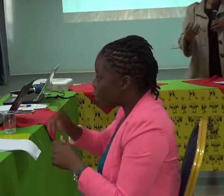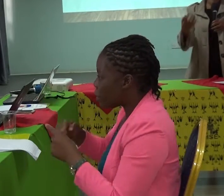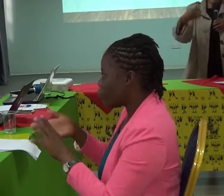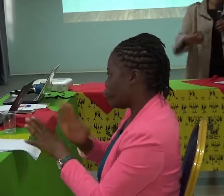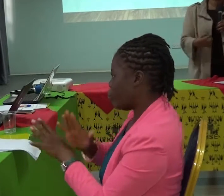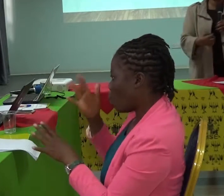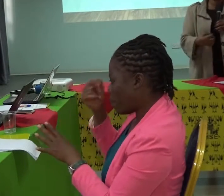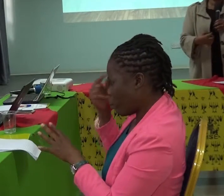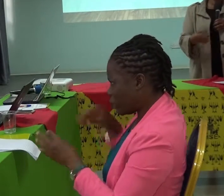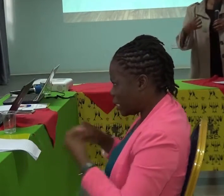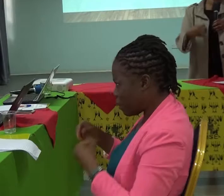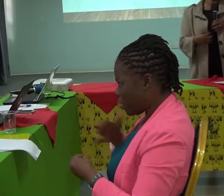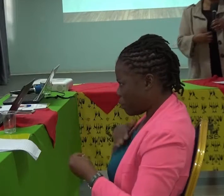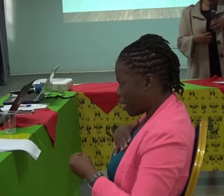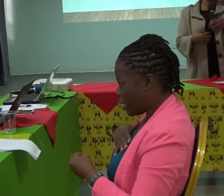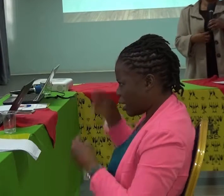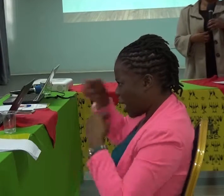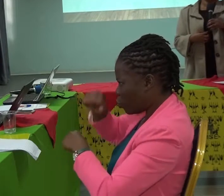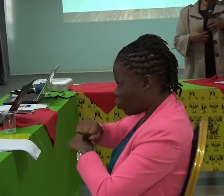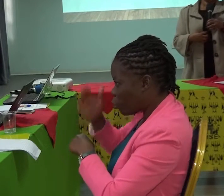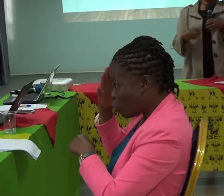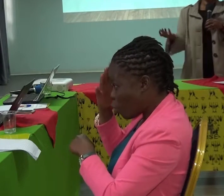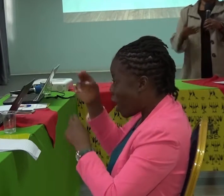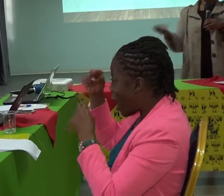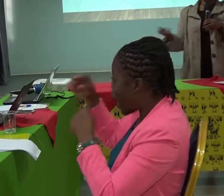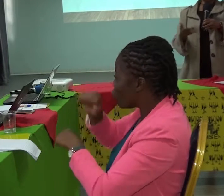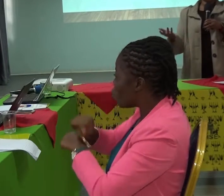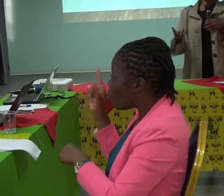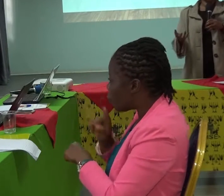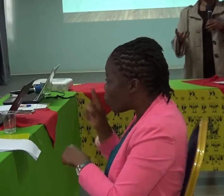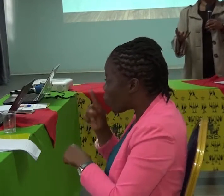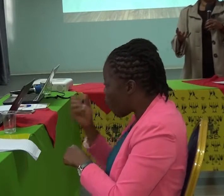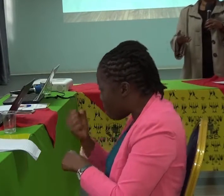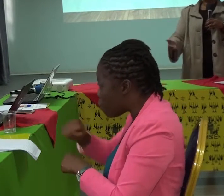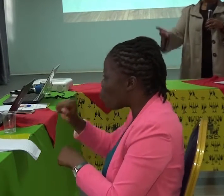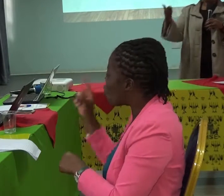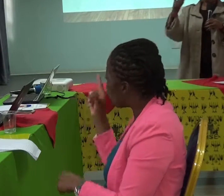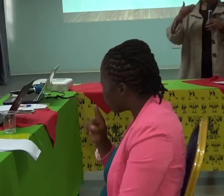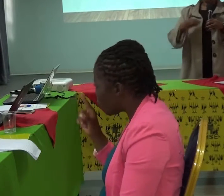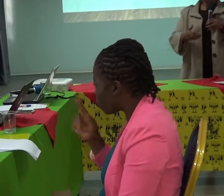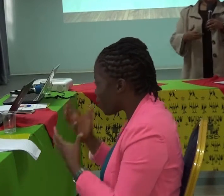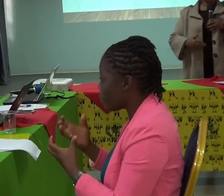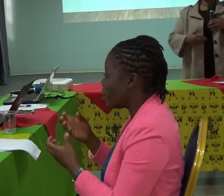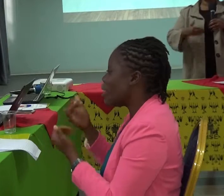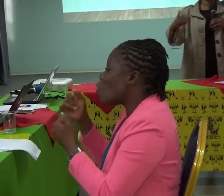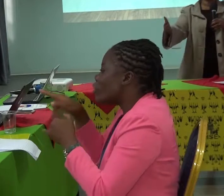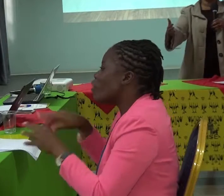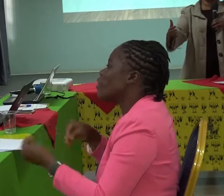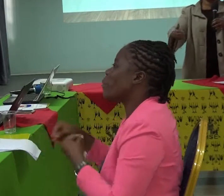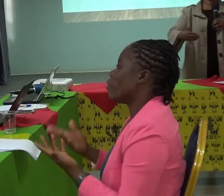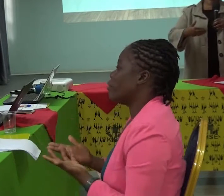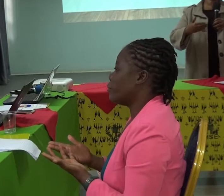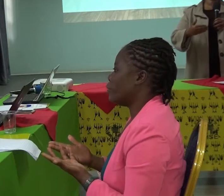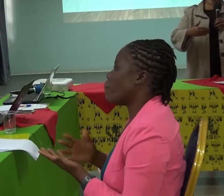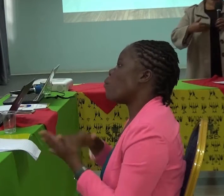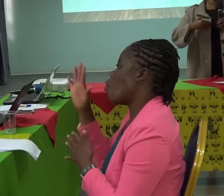is seen to define me in secondary school. Am I talking to anyone? Yeah. So we not only sell IEP,